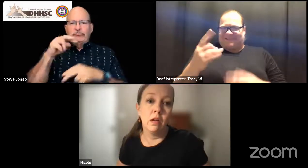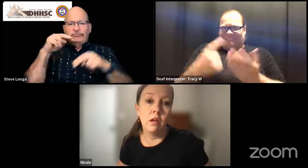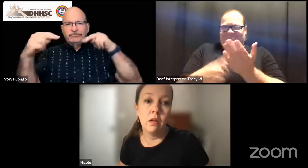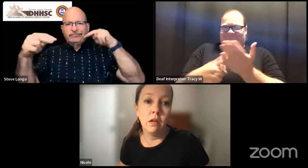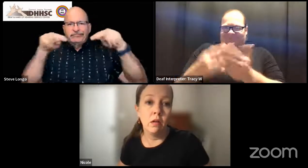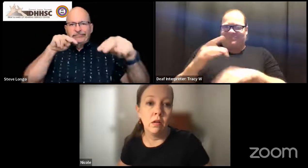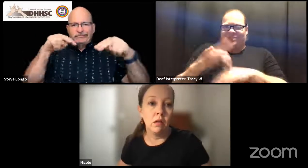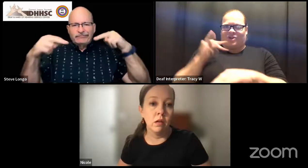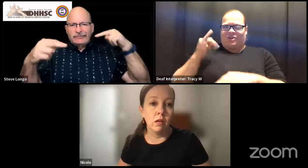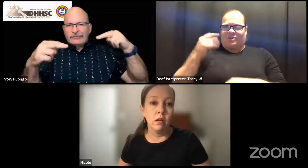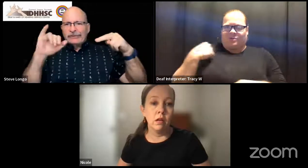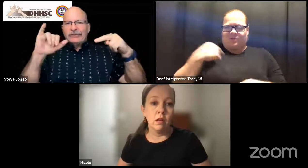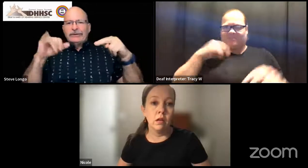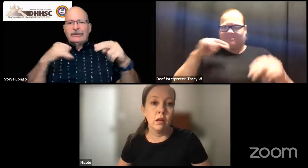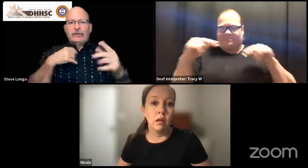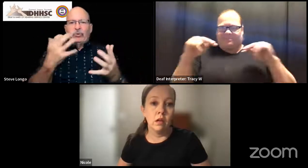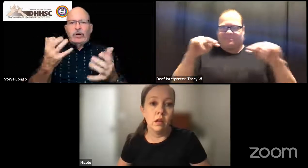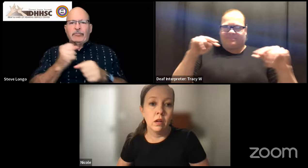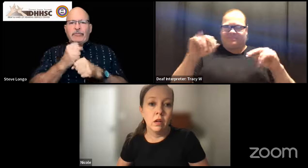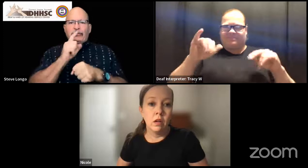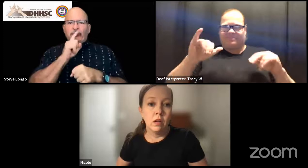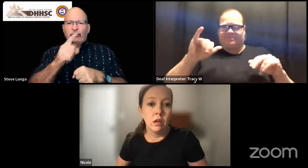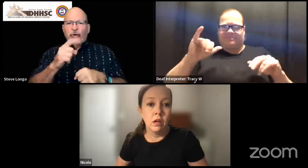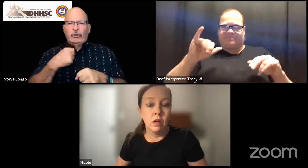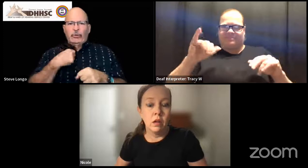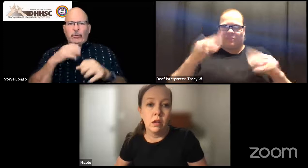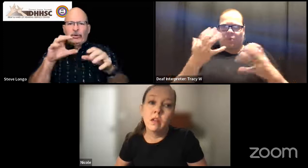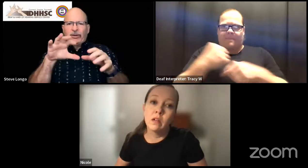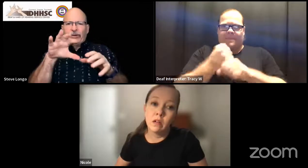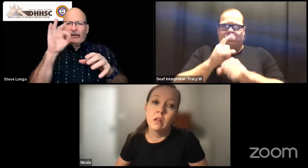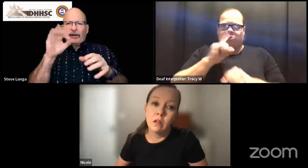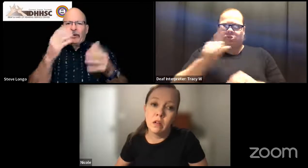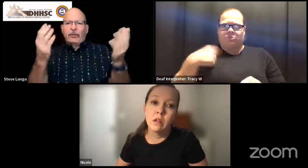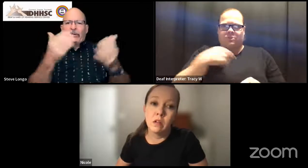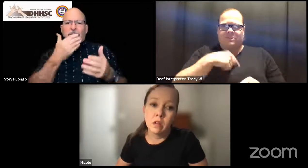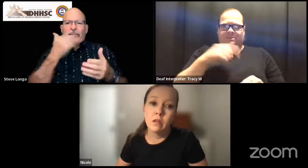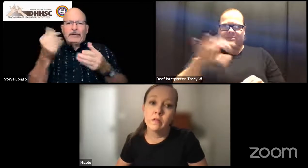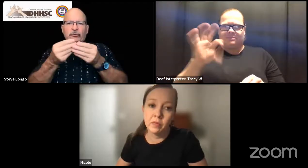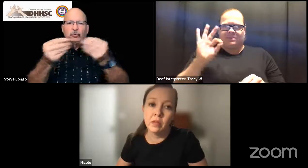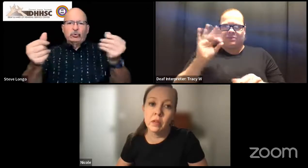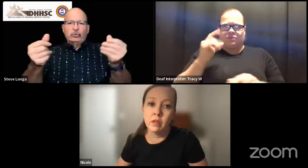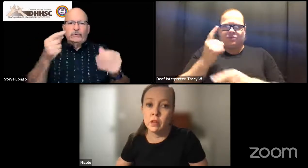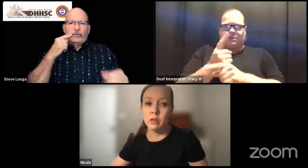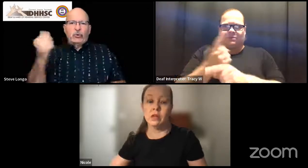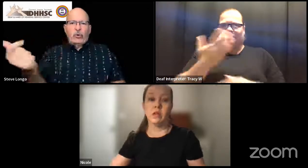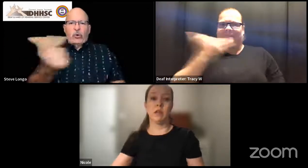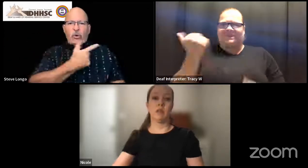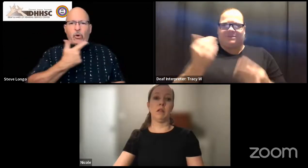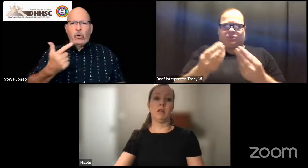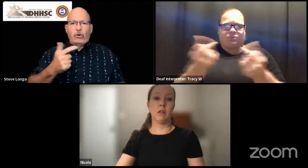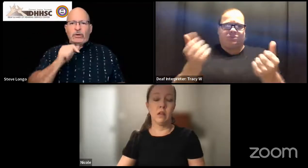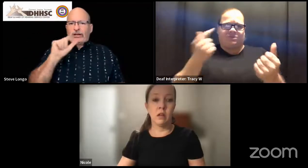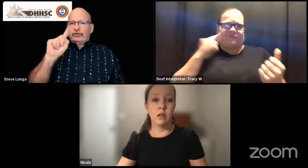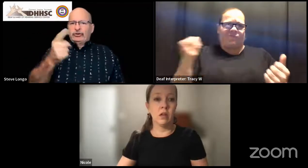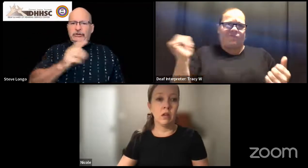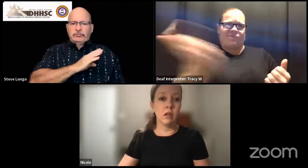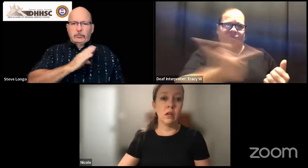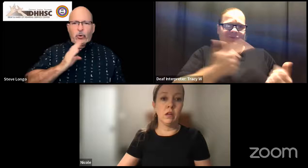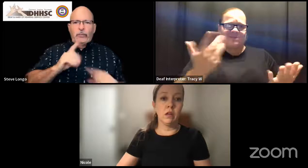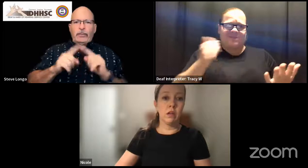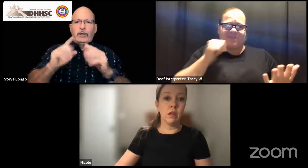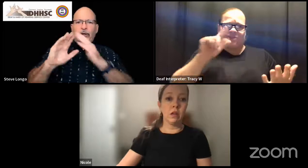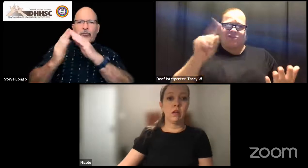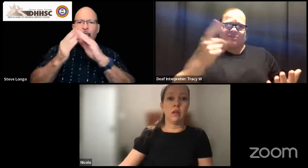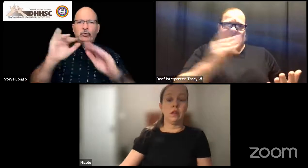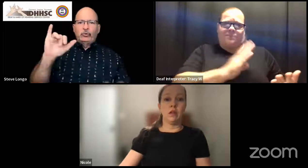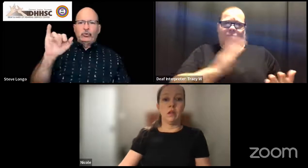feedback. She and I had discussed things in the various viewpoints, and we do want to ensure that we find the best solution